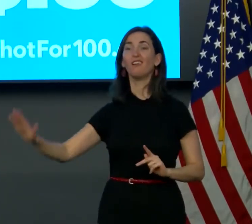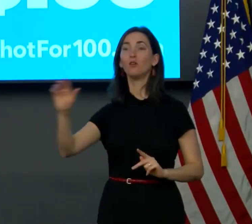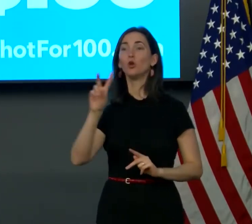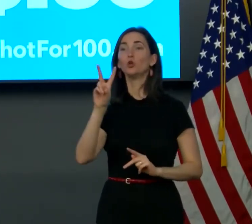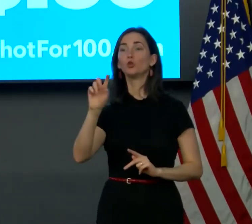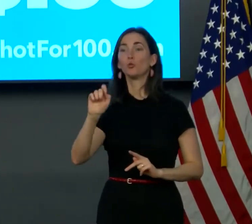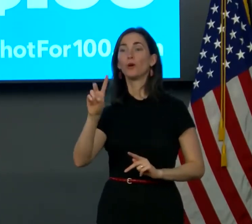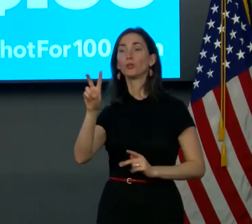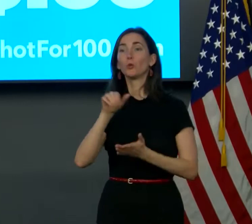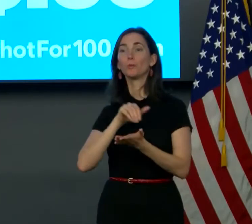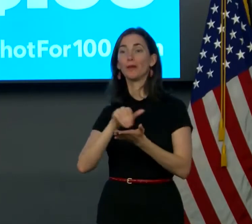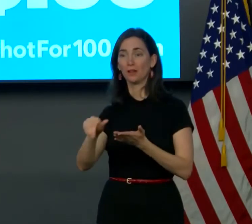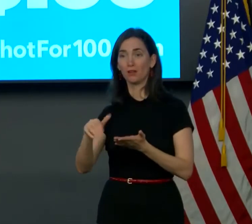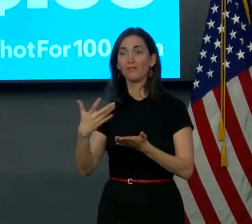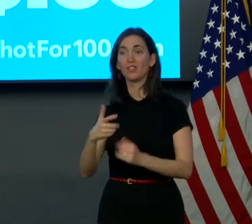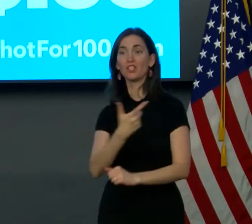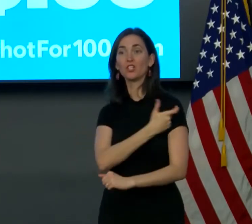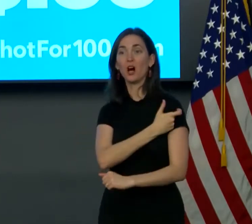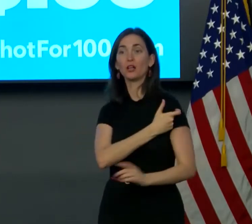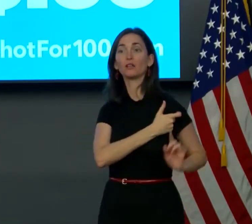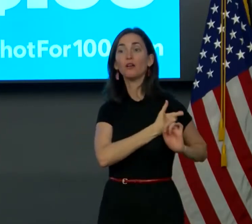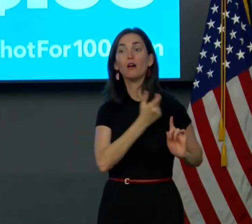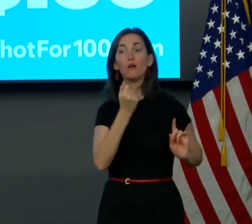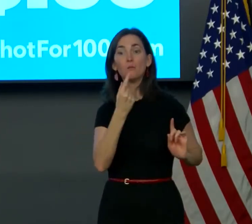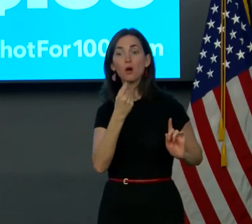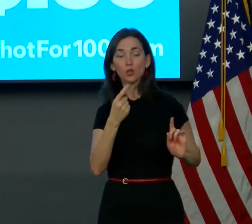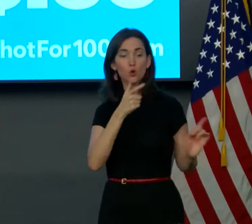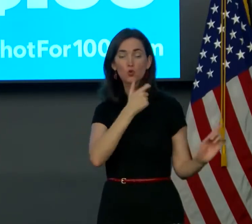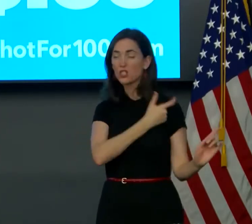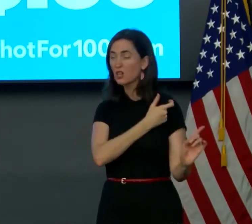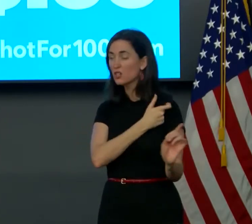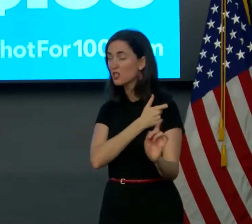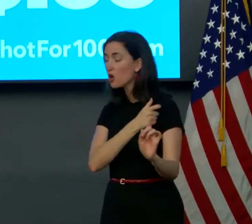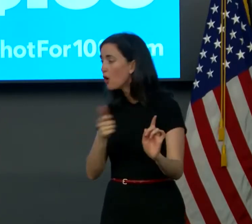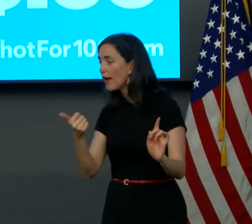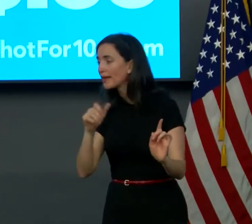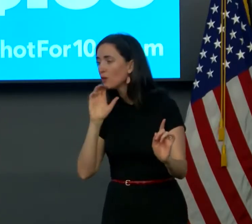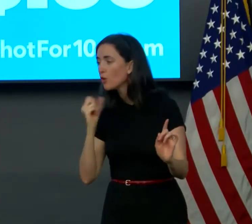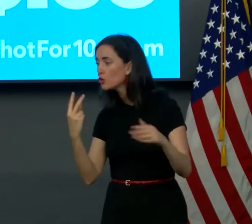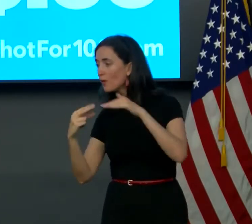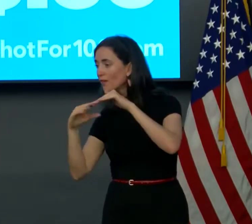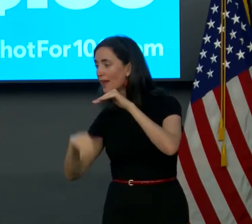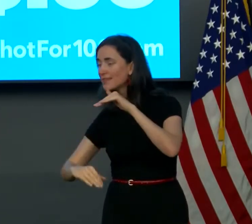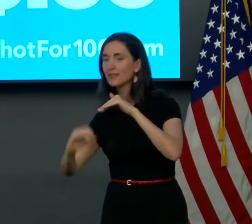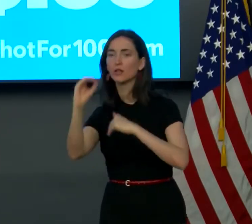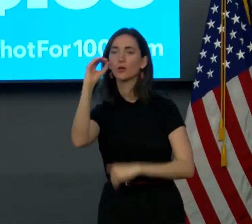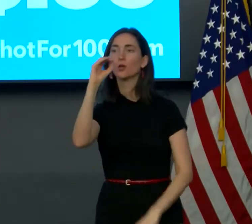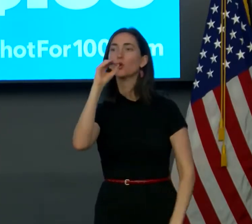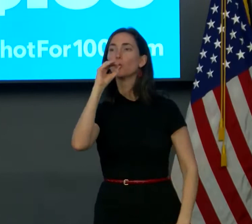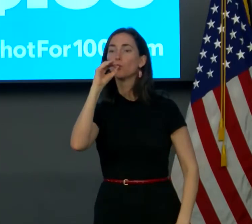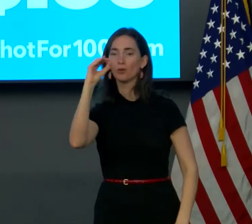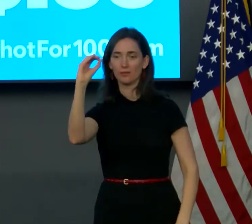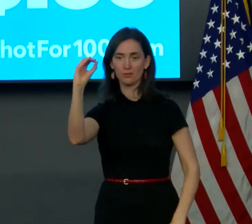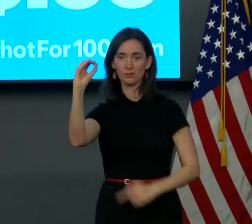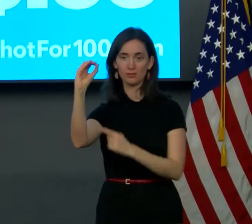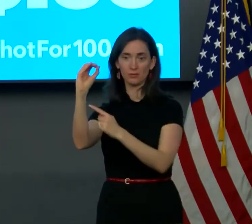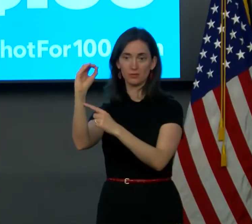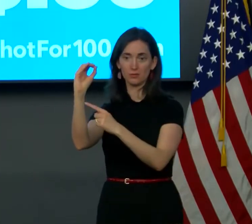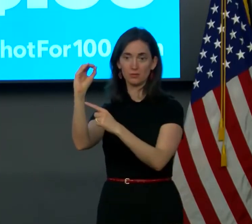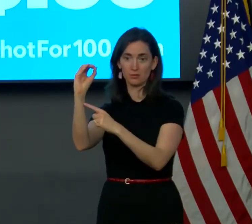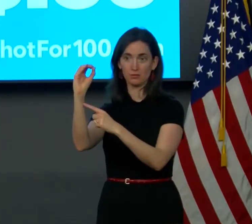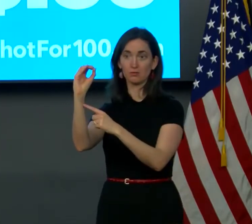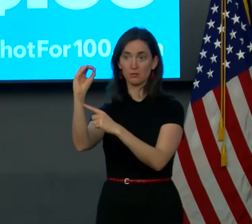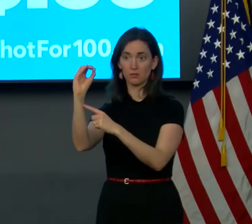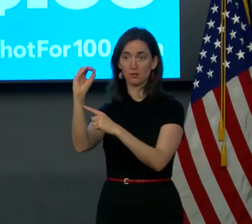a single Louisianan under 12 has received a vaccine. And it's up to us,